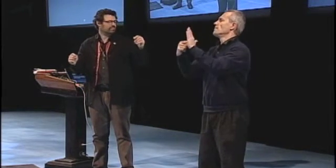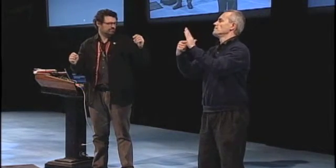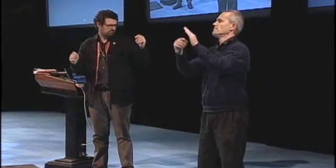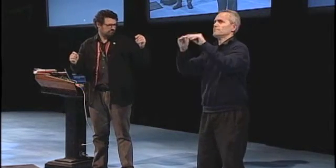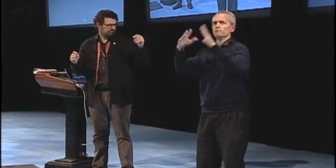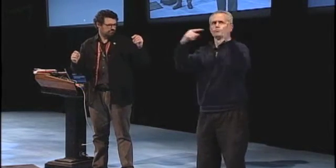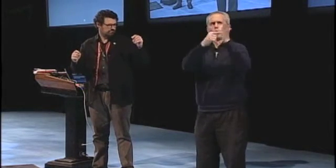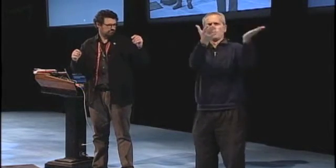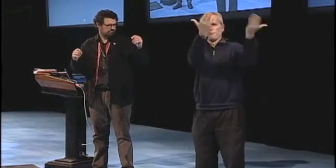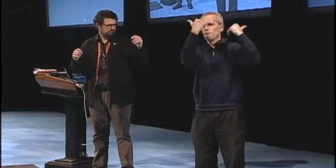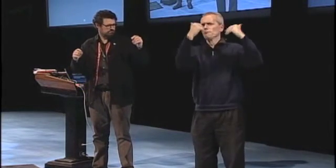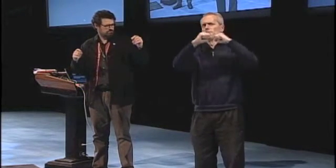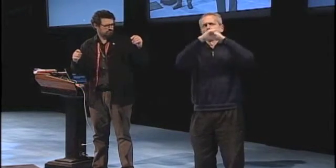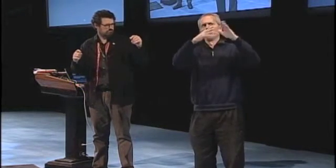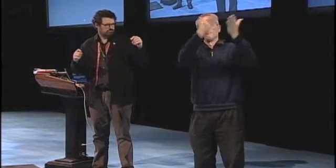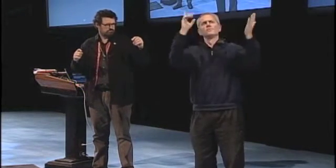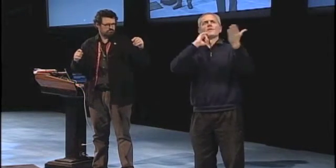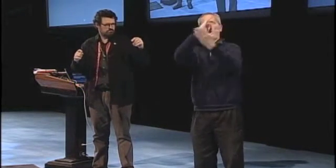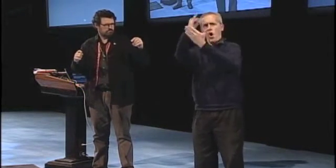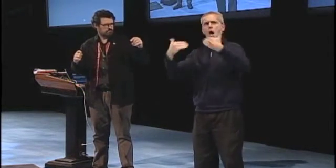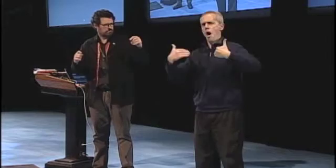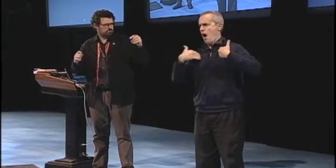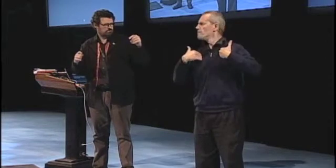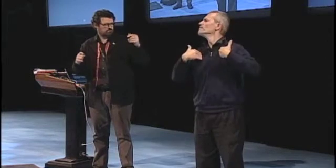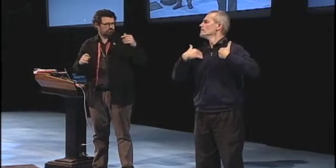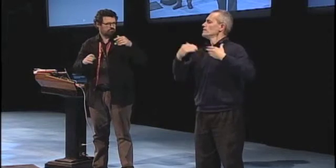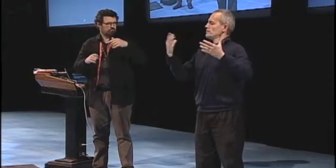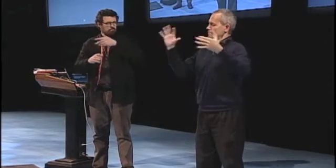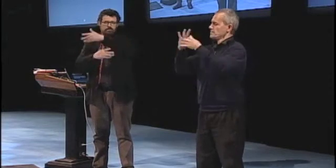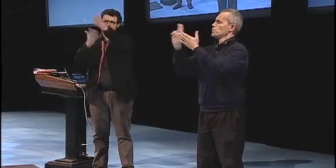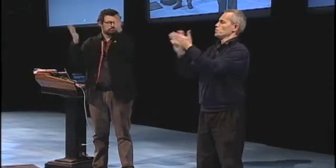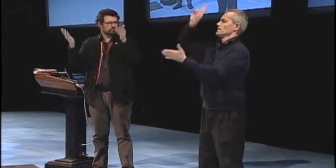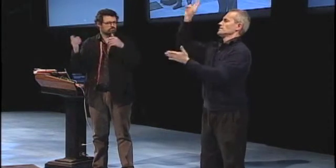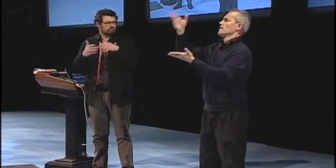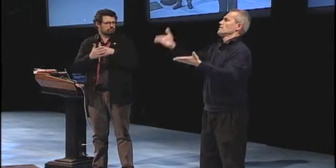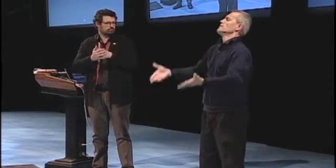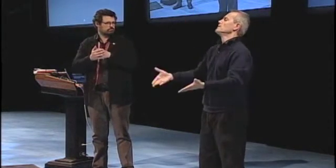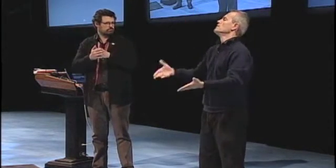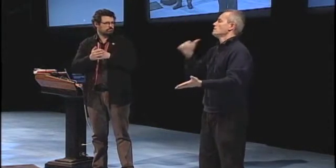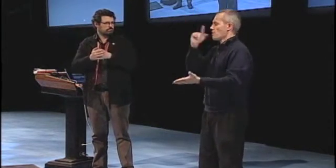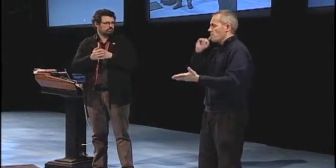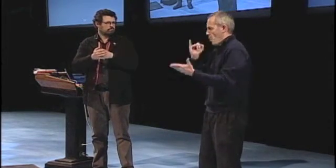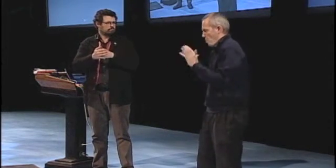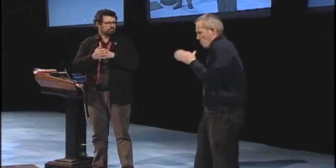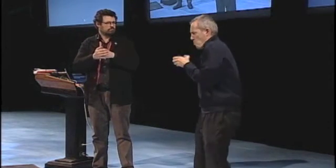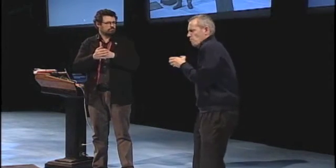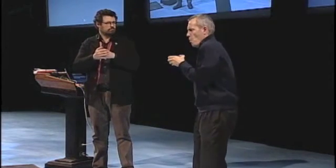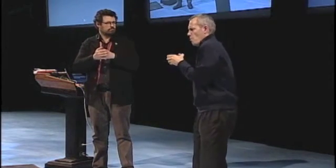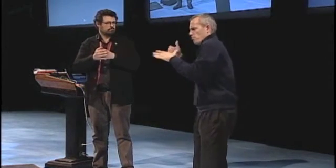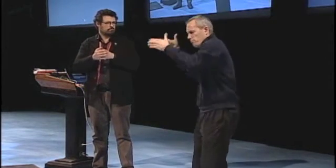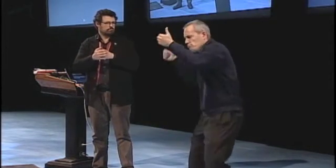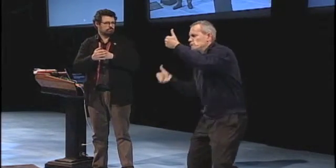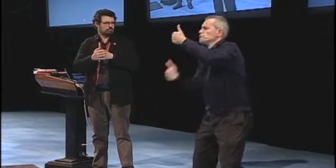I mean, I came here to NTID to show my art. I know NTID is at a university and has